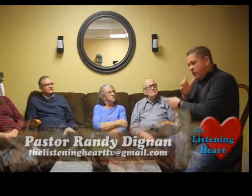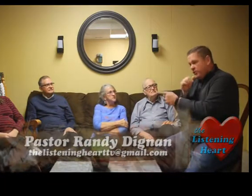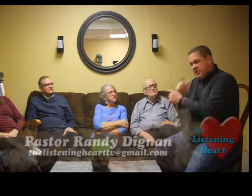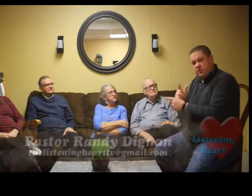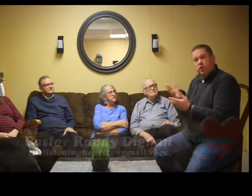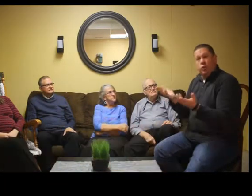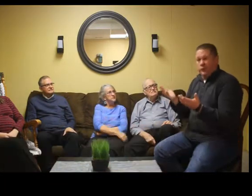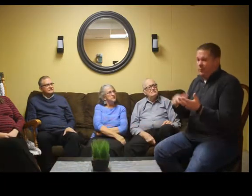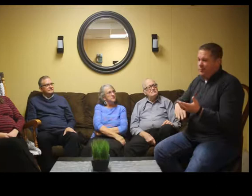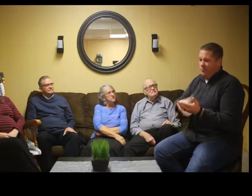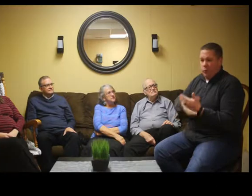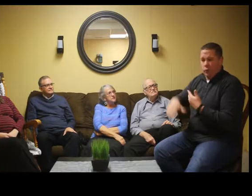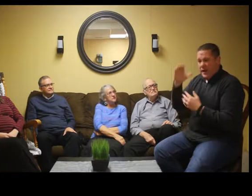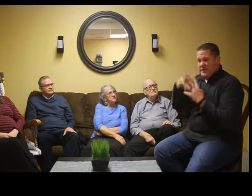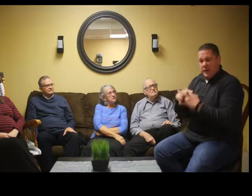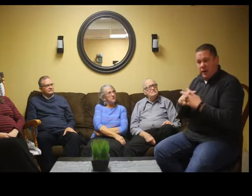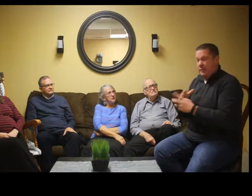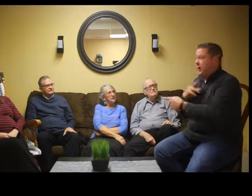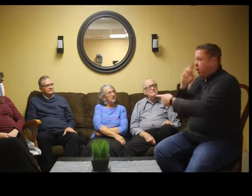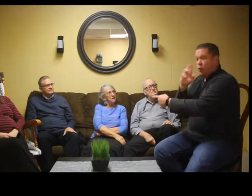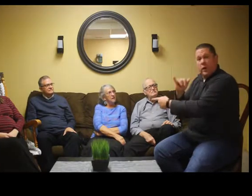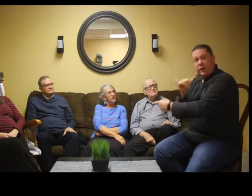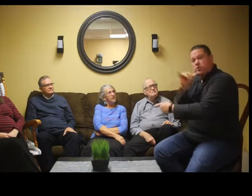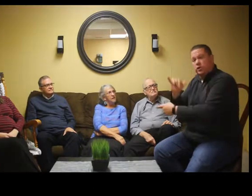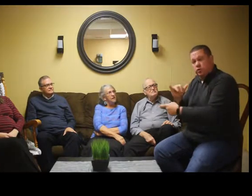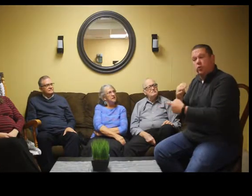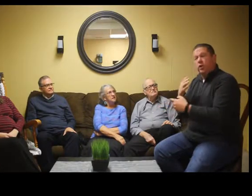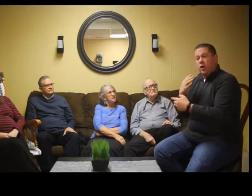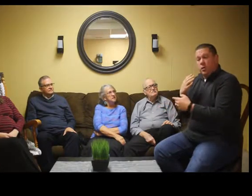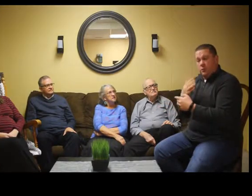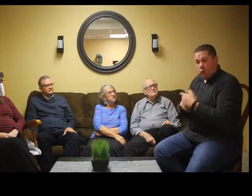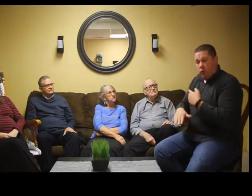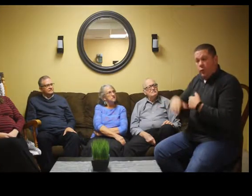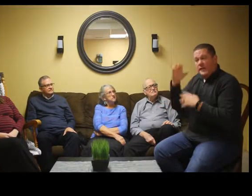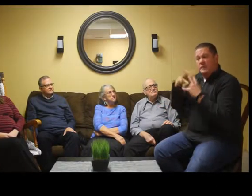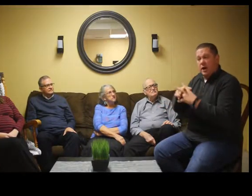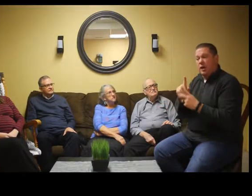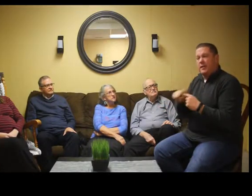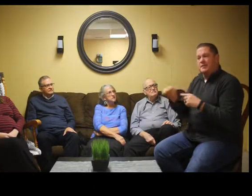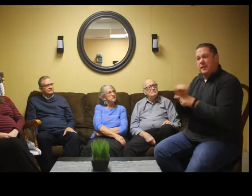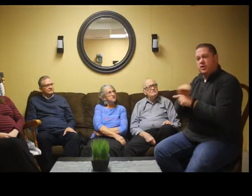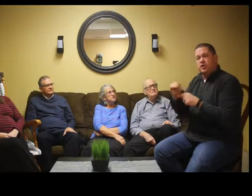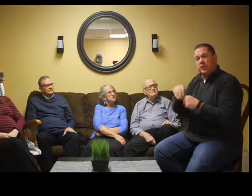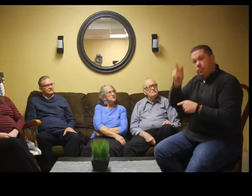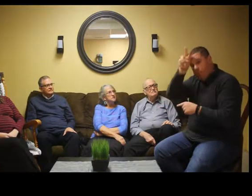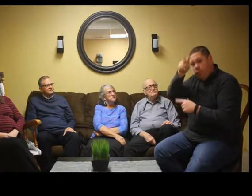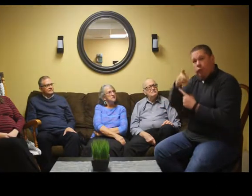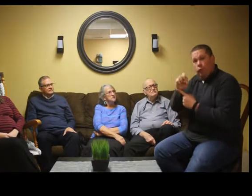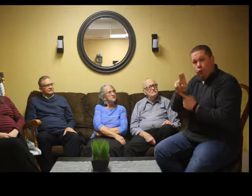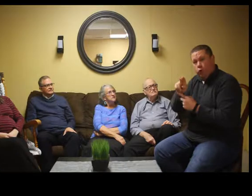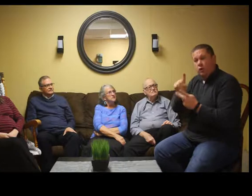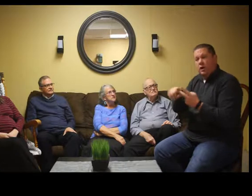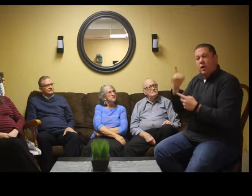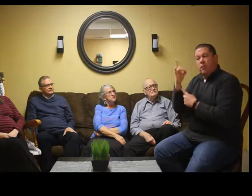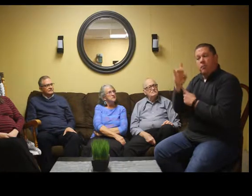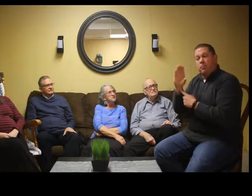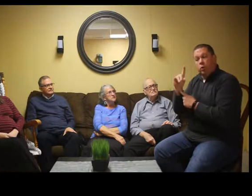and sister who were born and raised in America. My Uncle Ray, who's also born and raised in America, but has ministered in Peru,